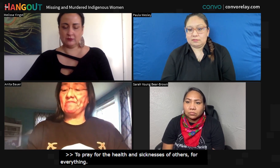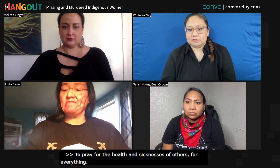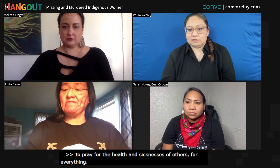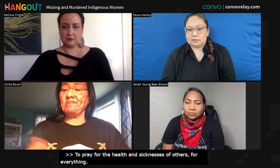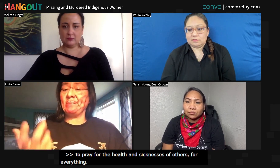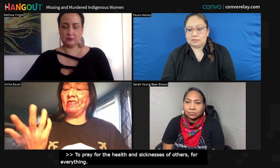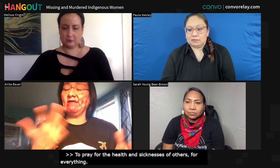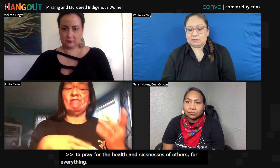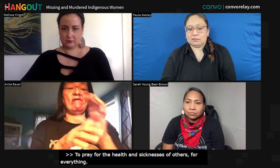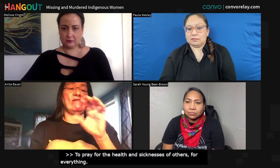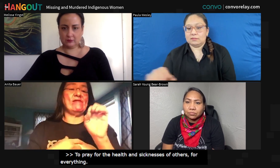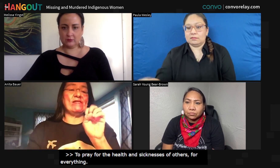for those who are ill,